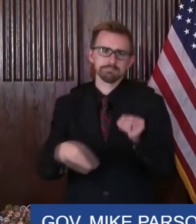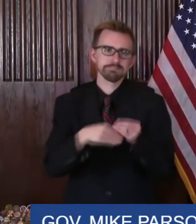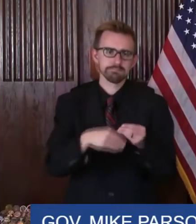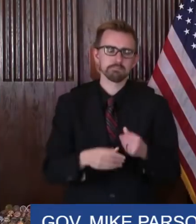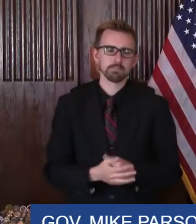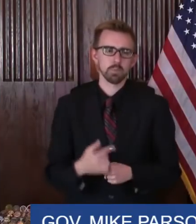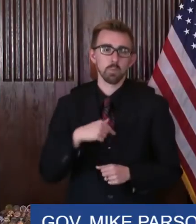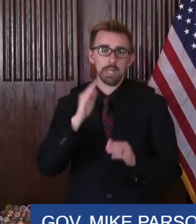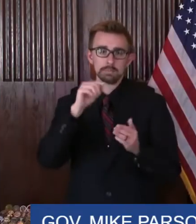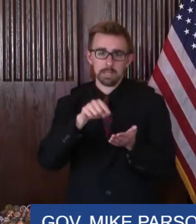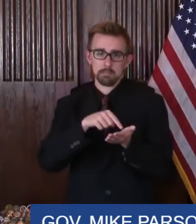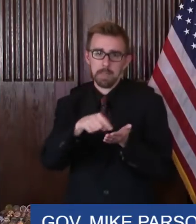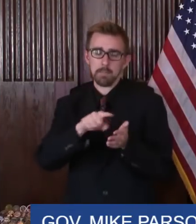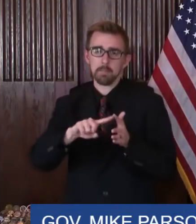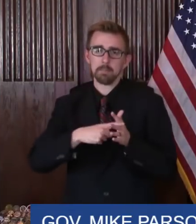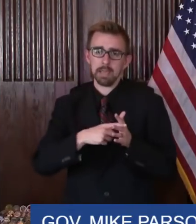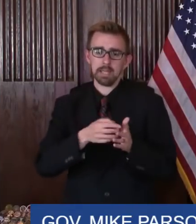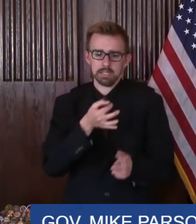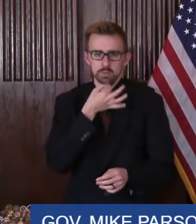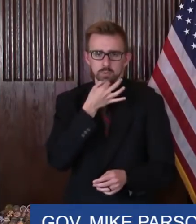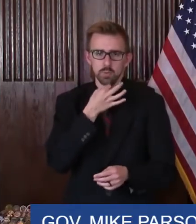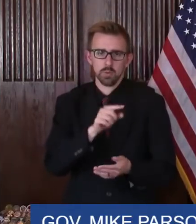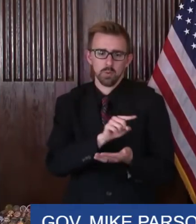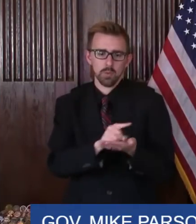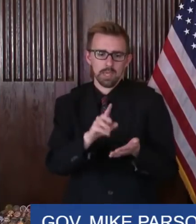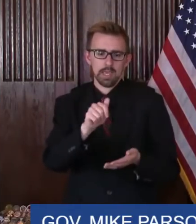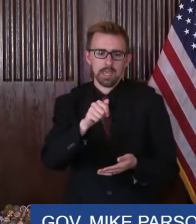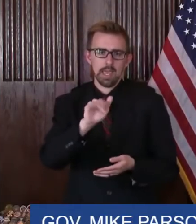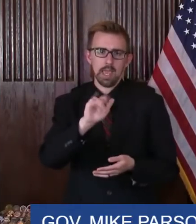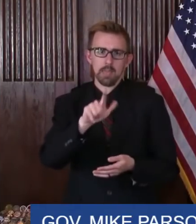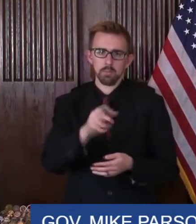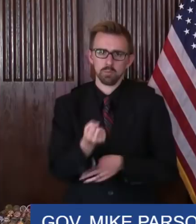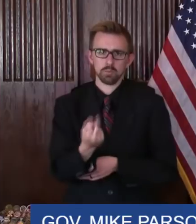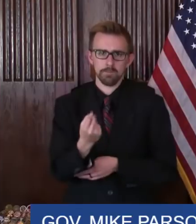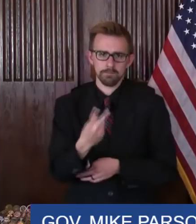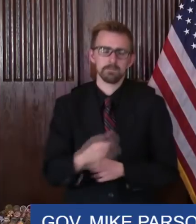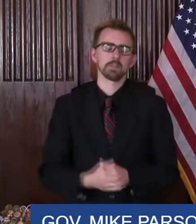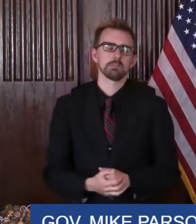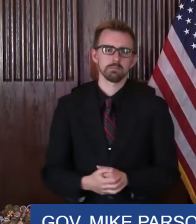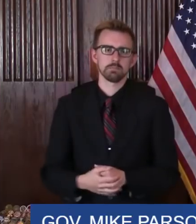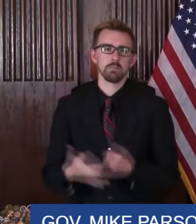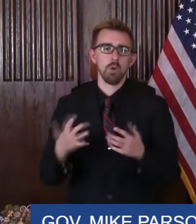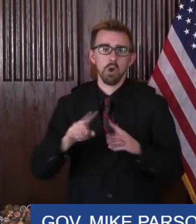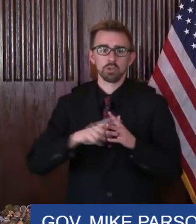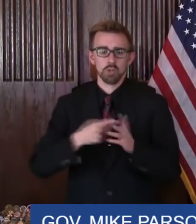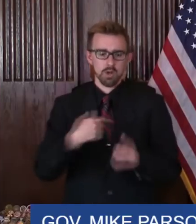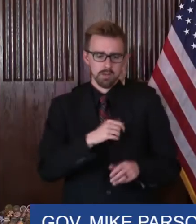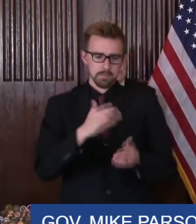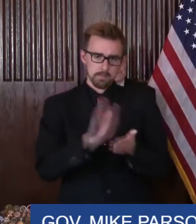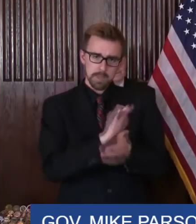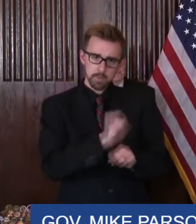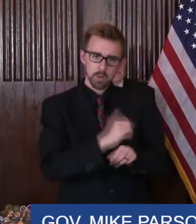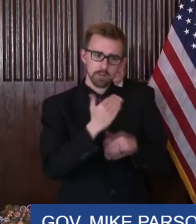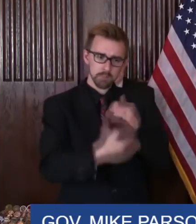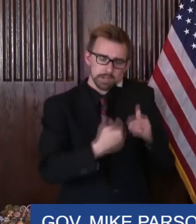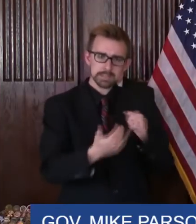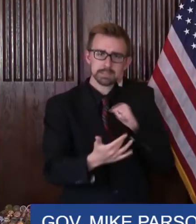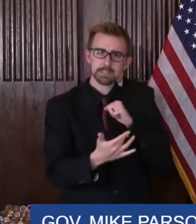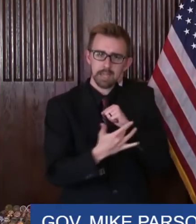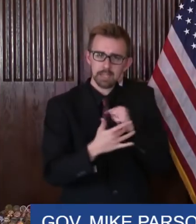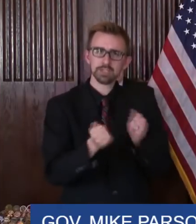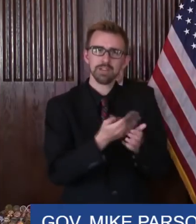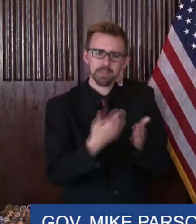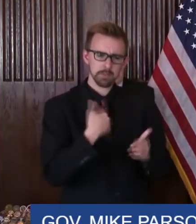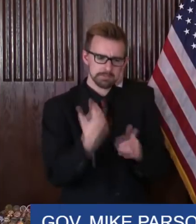said, to begin as early as the week of April 12th. We've already started the back-end processing to update our technology